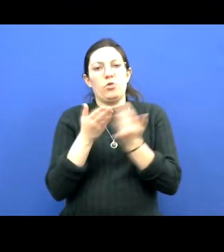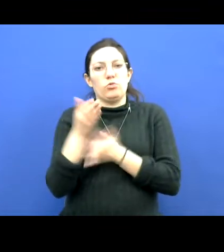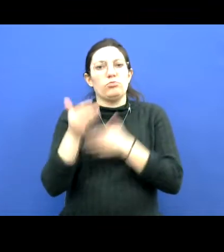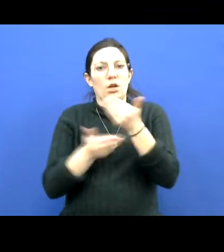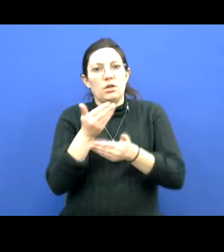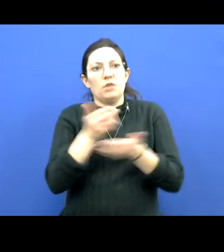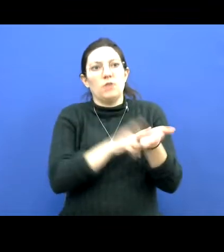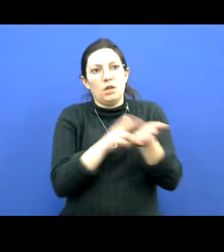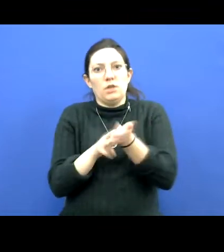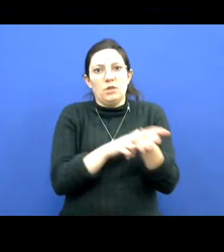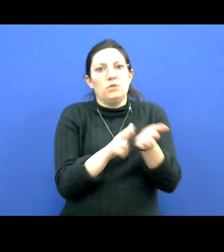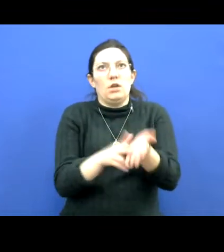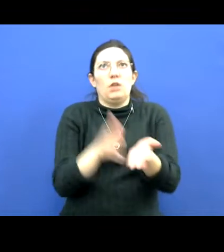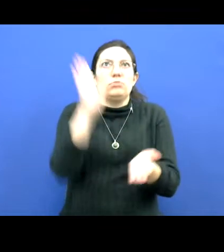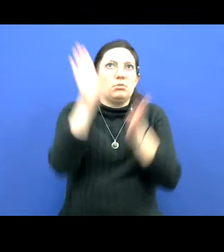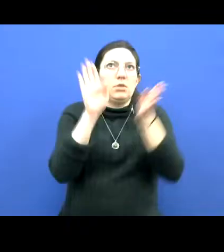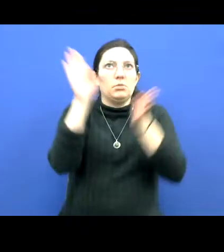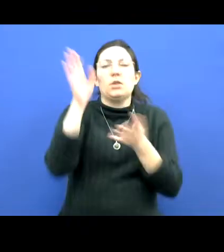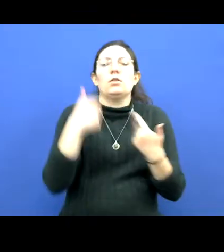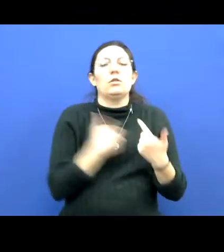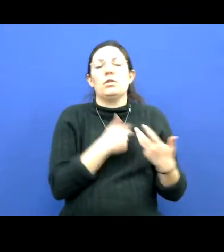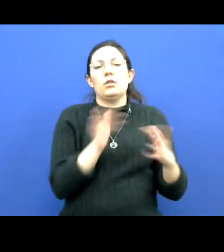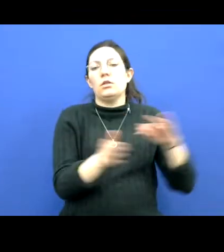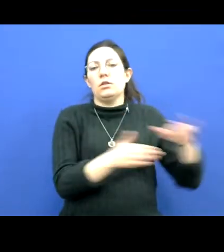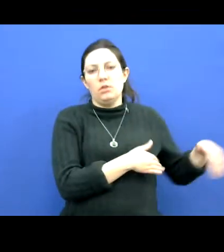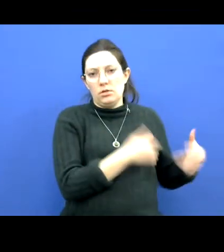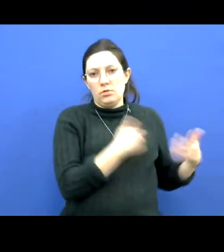And basically, as part of that, we're creating